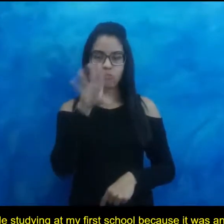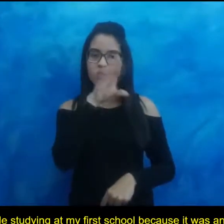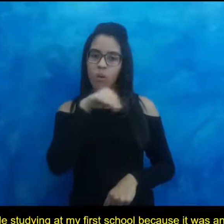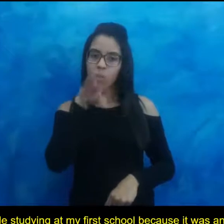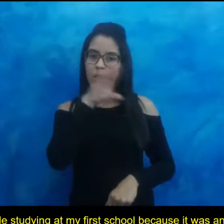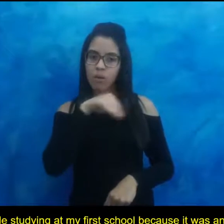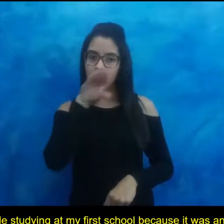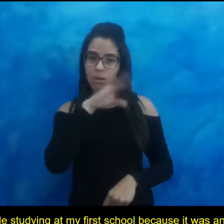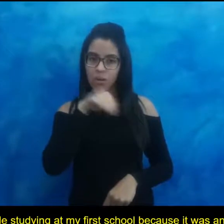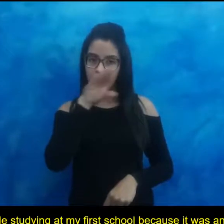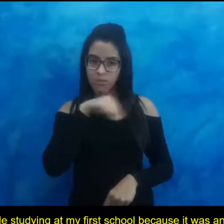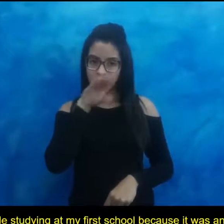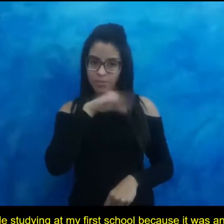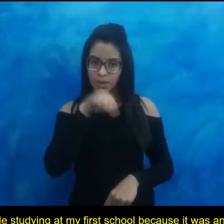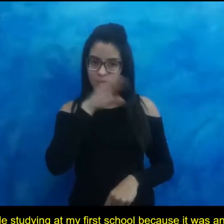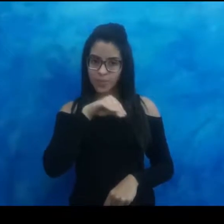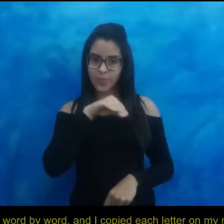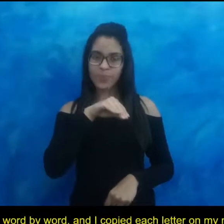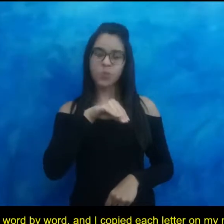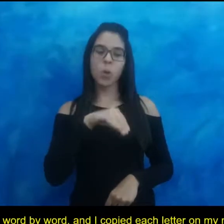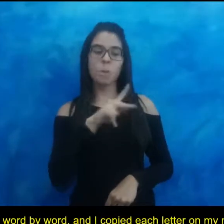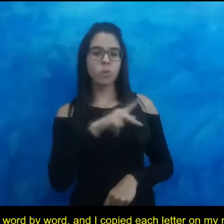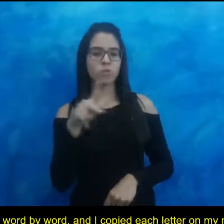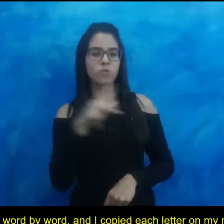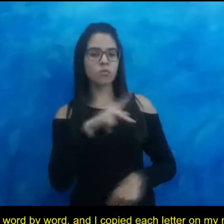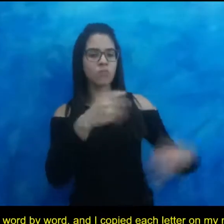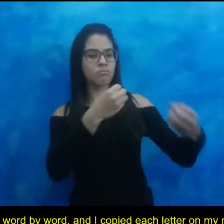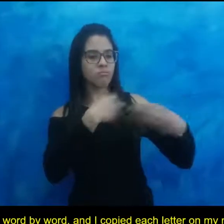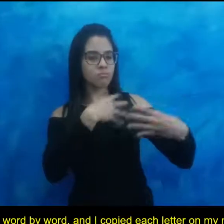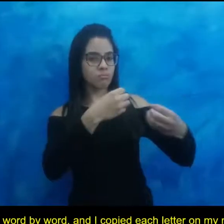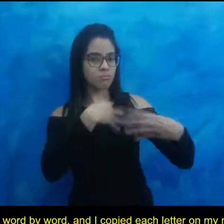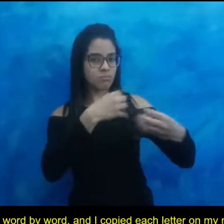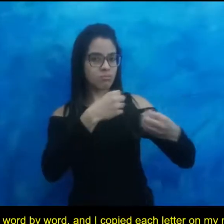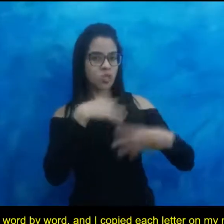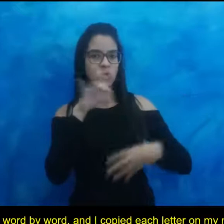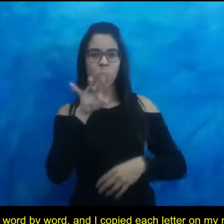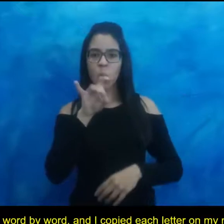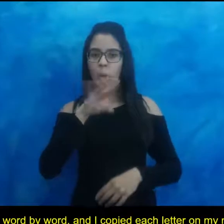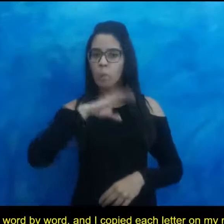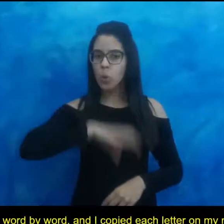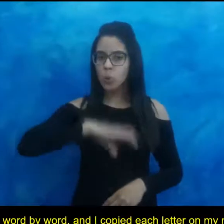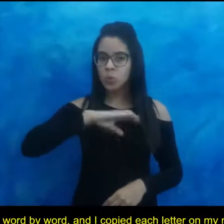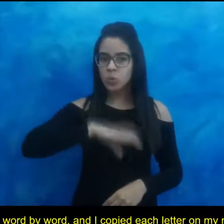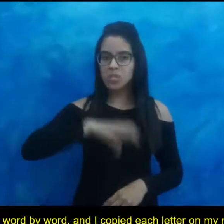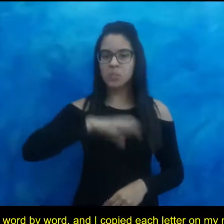She taught me word by word, and I copied each letter on my notebook, and